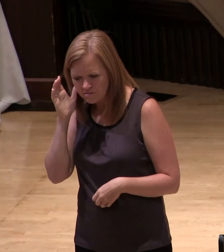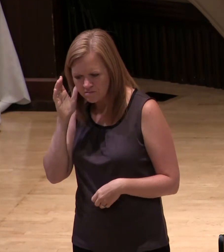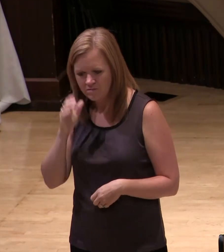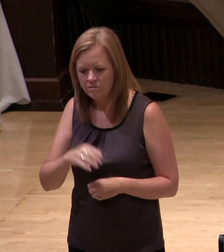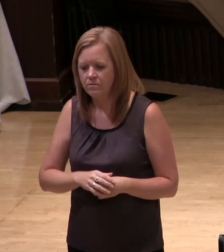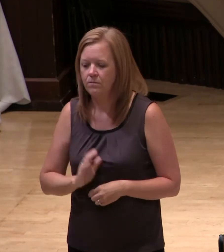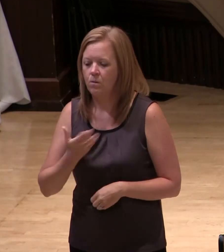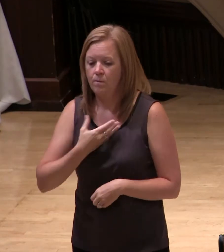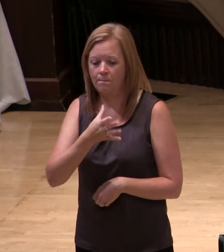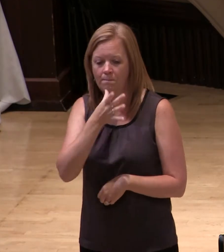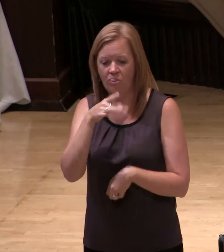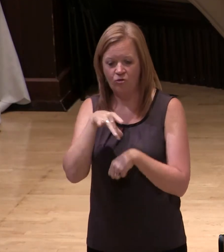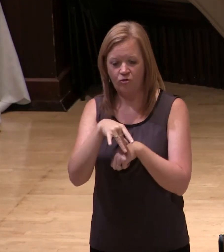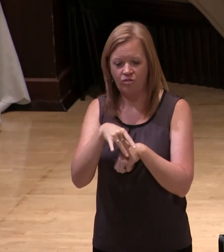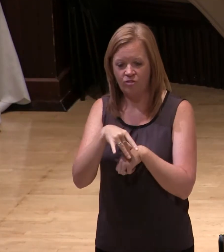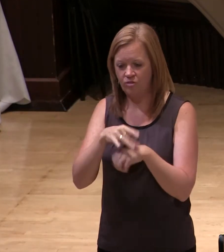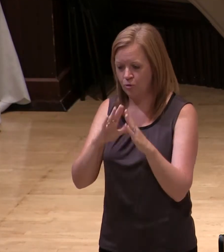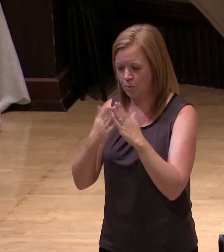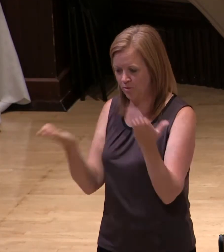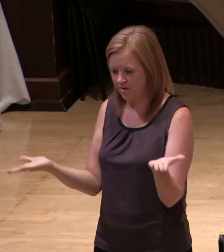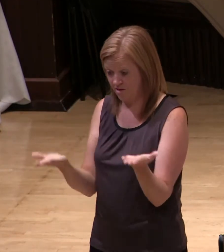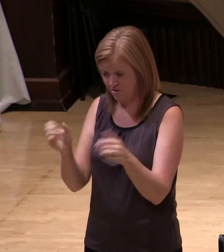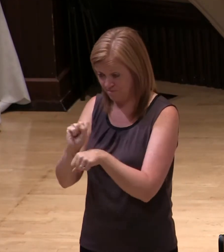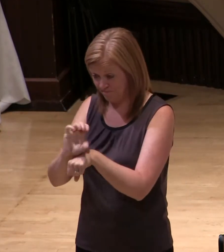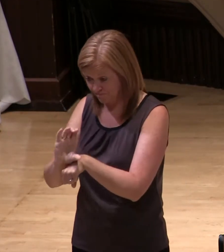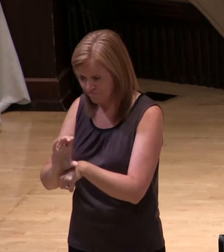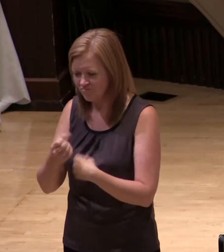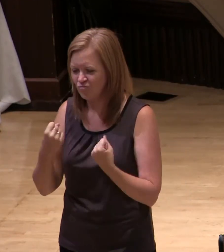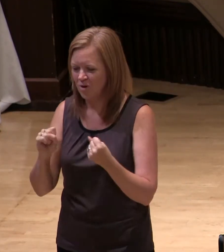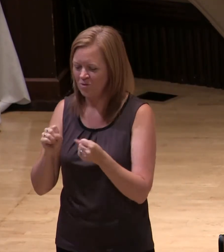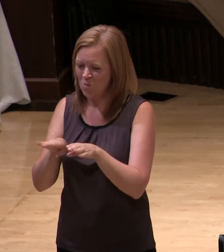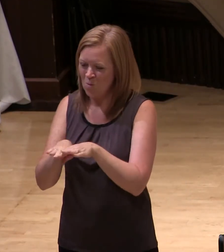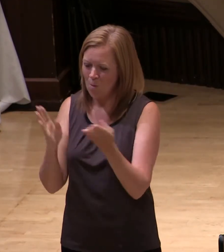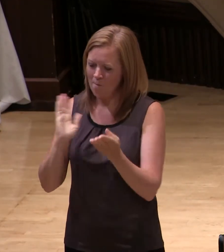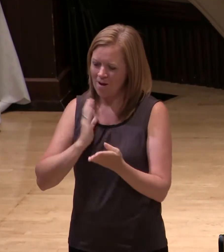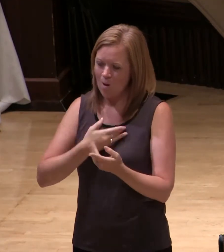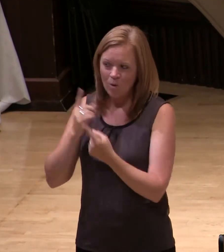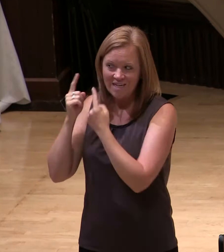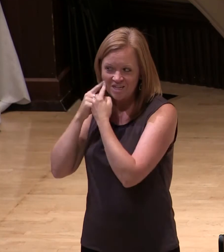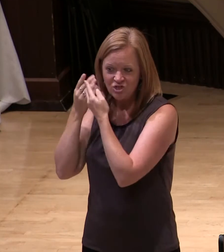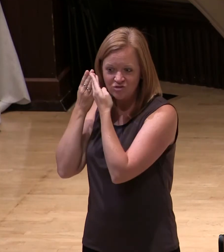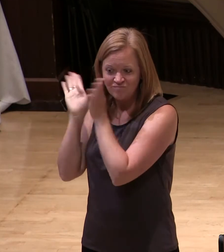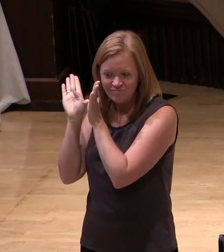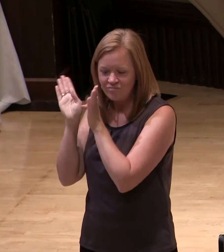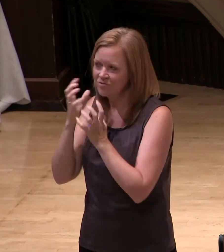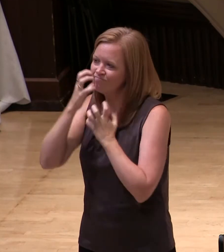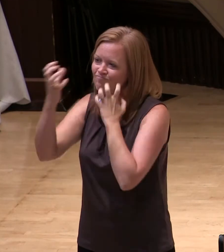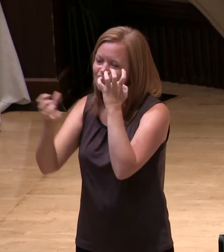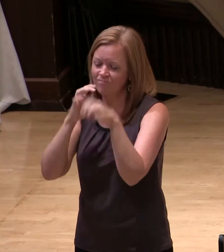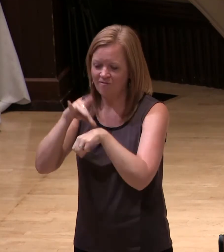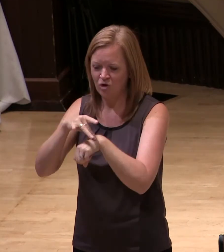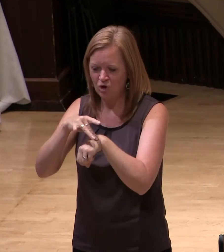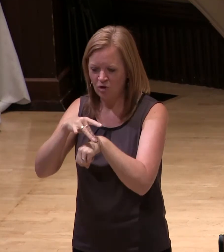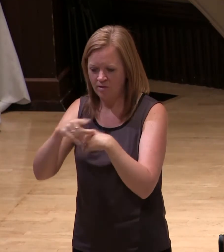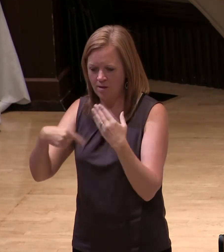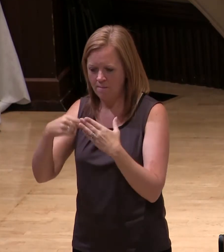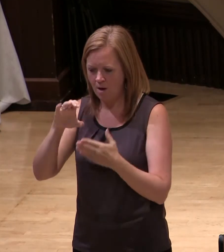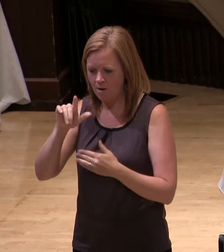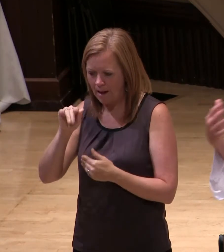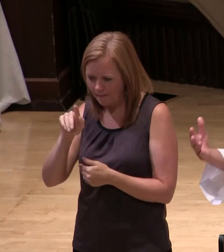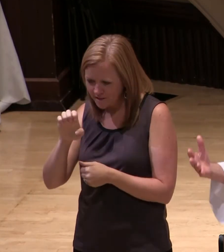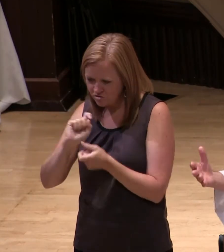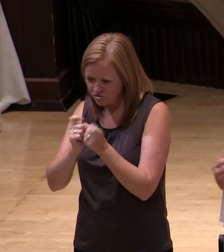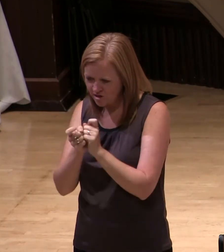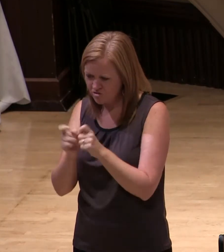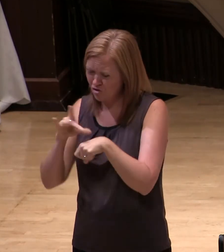Our Mother Earth community here at Spiritus is trying to open our ears to the cries of the Earth over climate change. The Earth